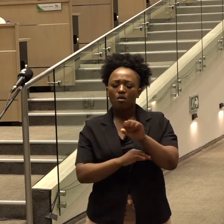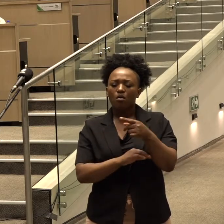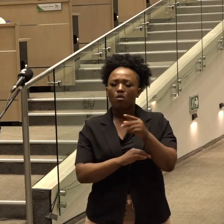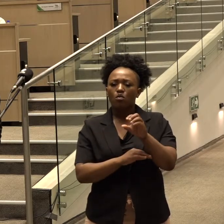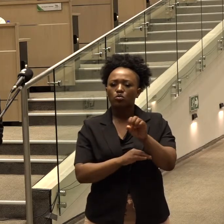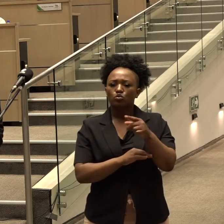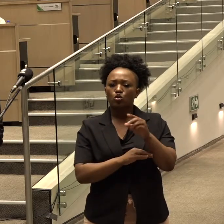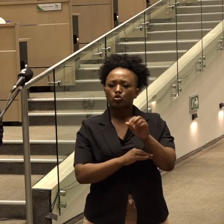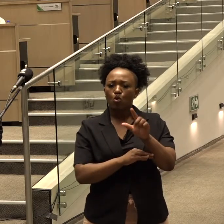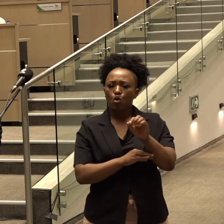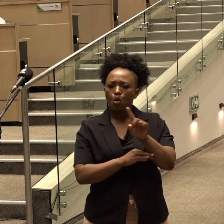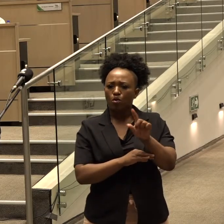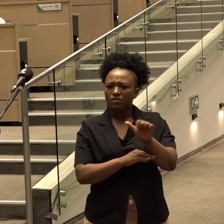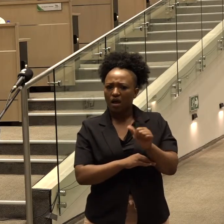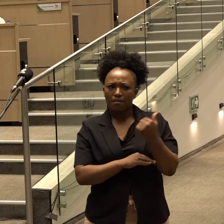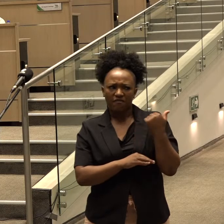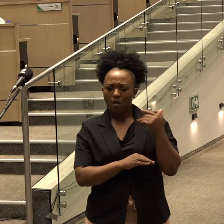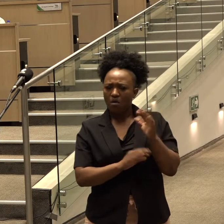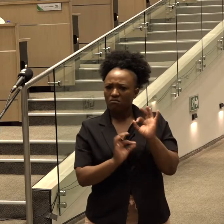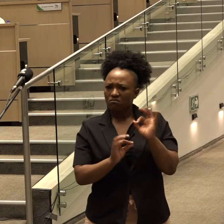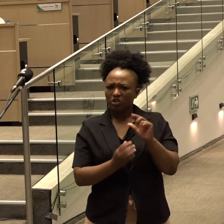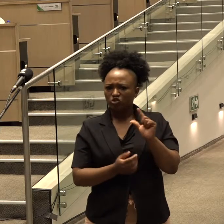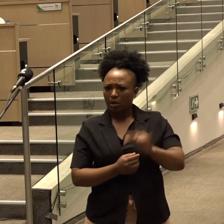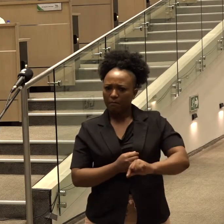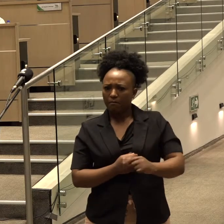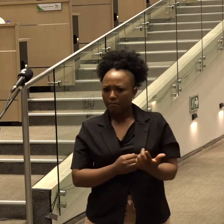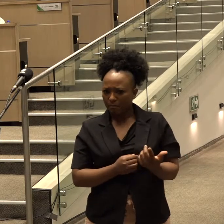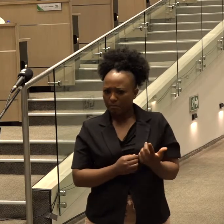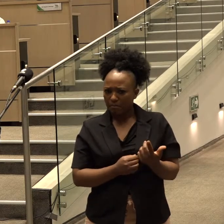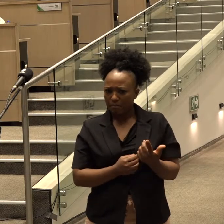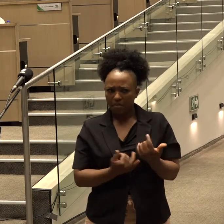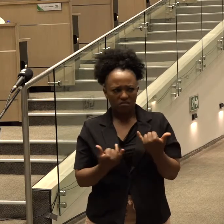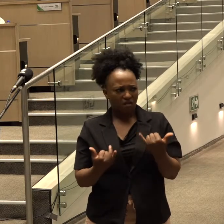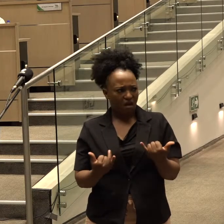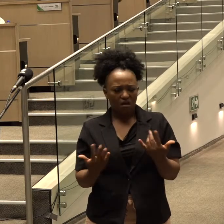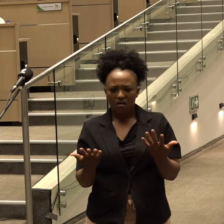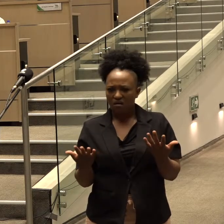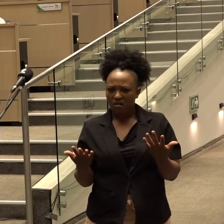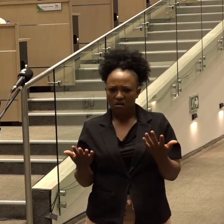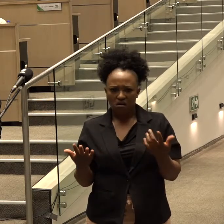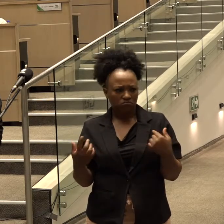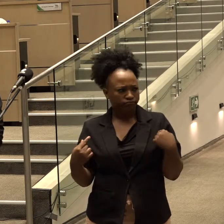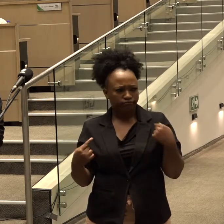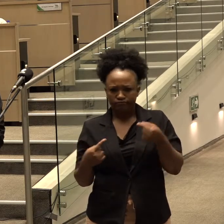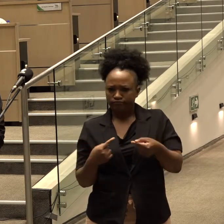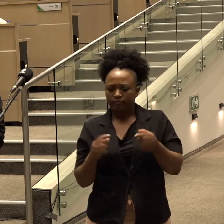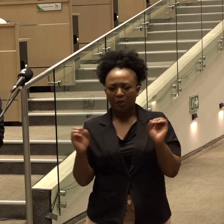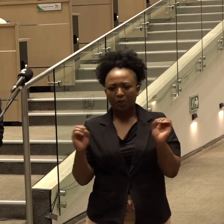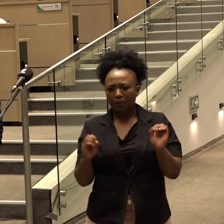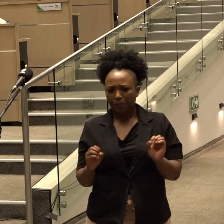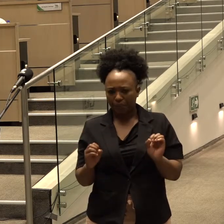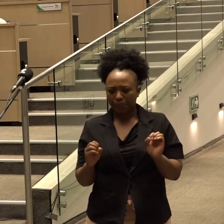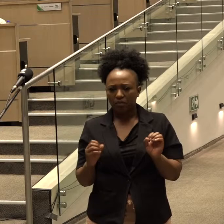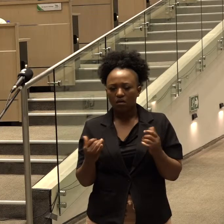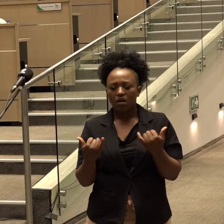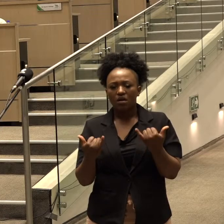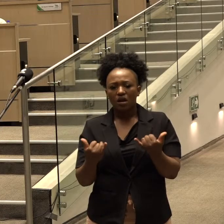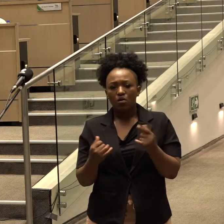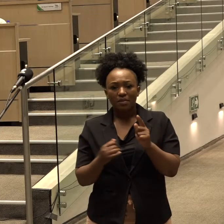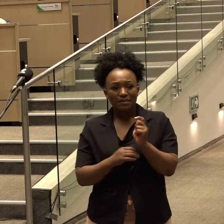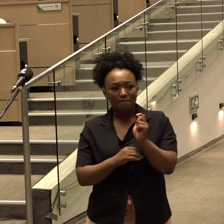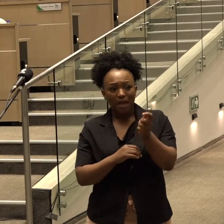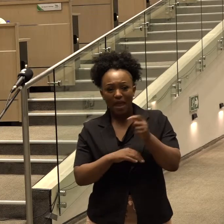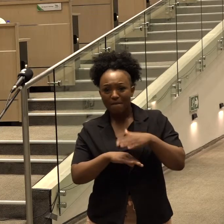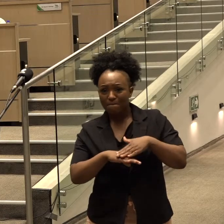affordable for us however it has been since discontinued we now have to pay